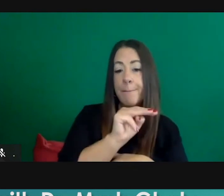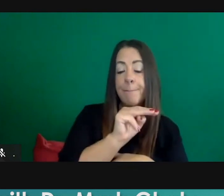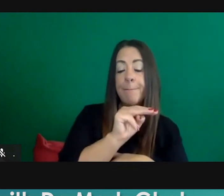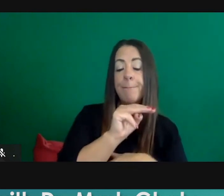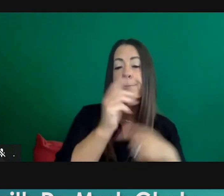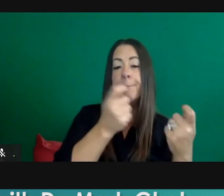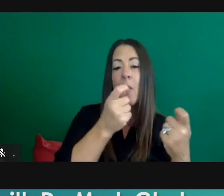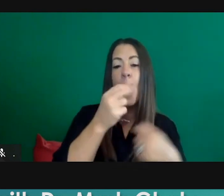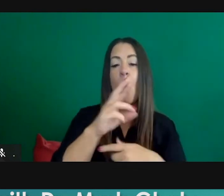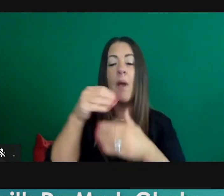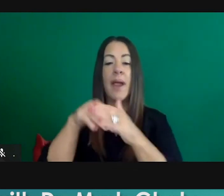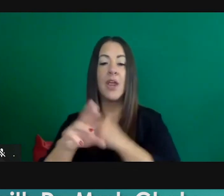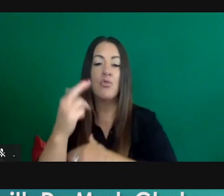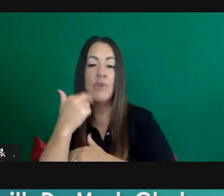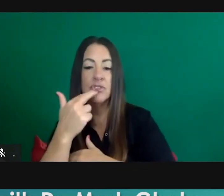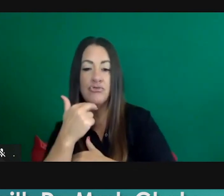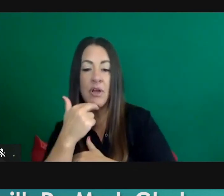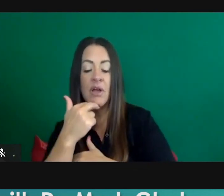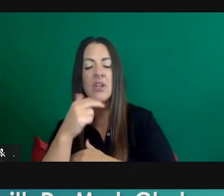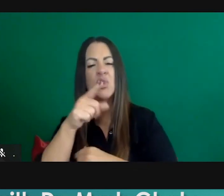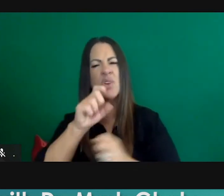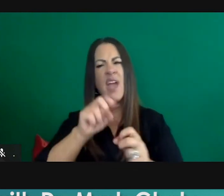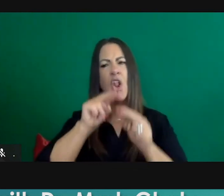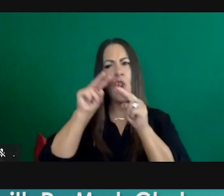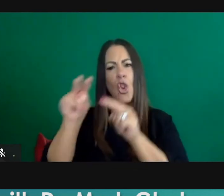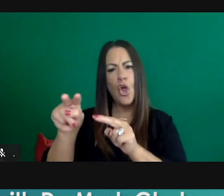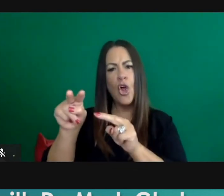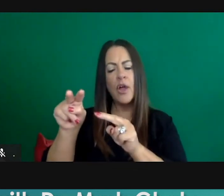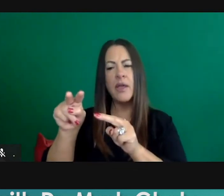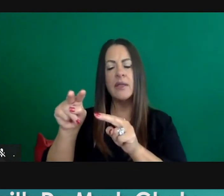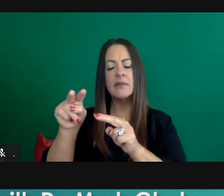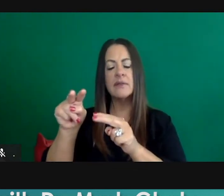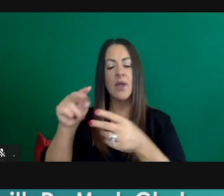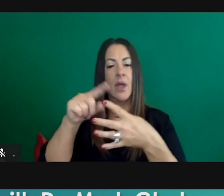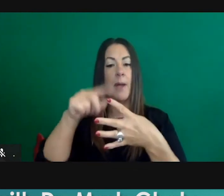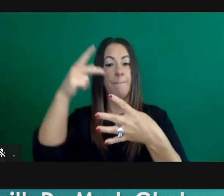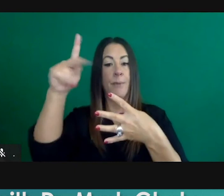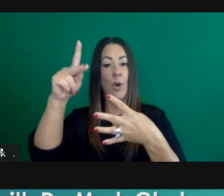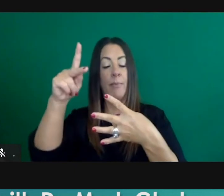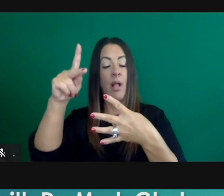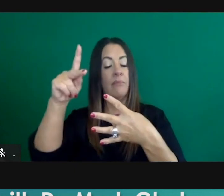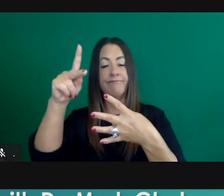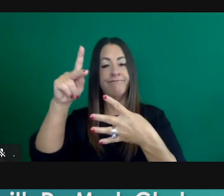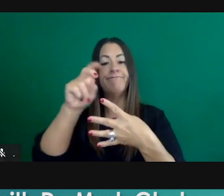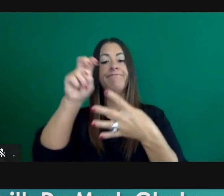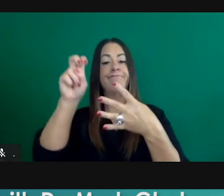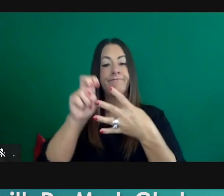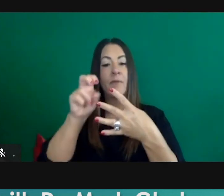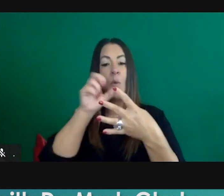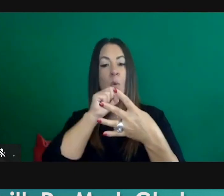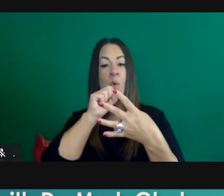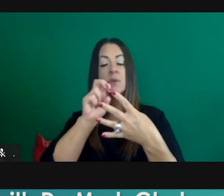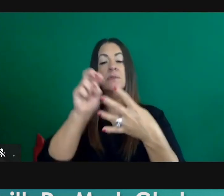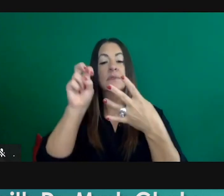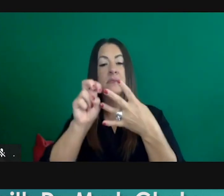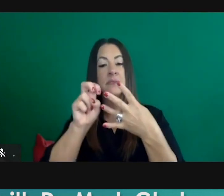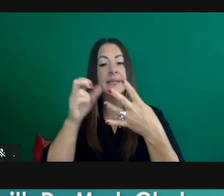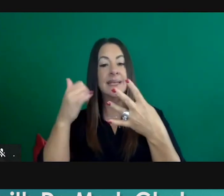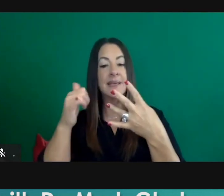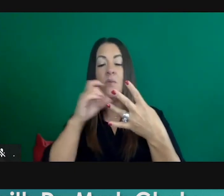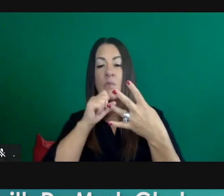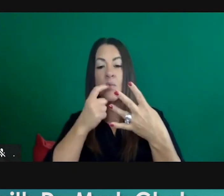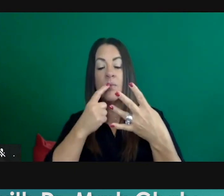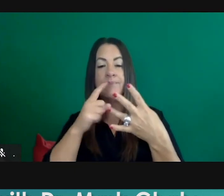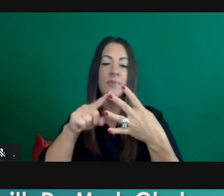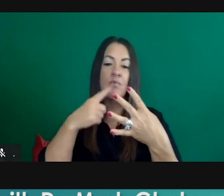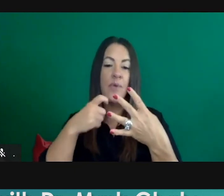So you can follow along as a county moves from purple to red to orange to yellow, the increasing nature